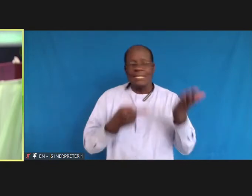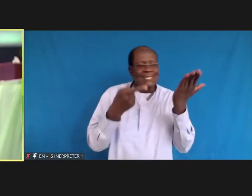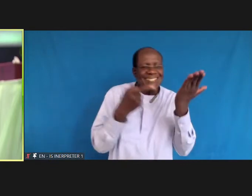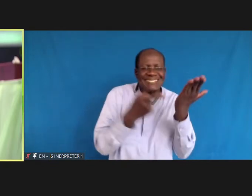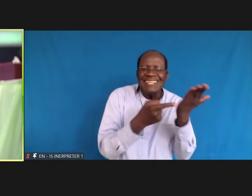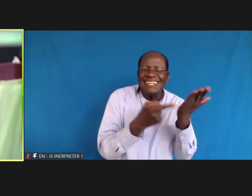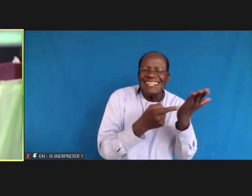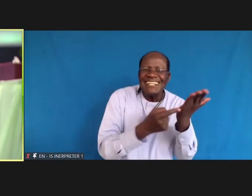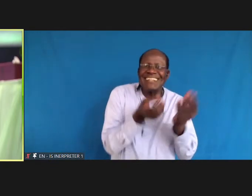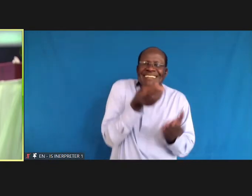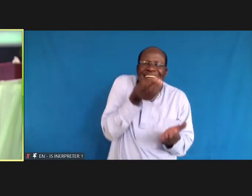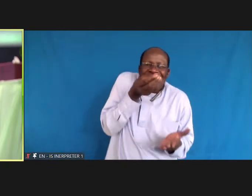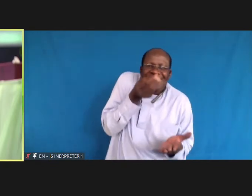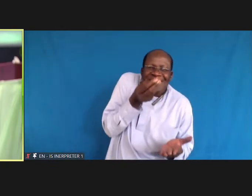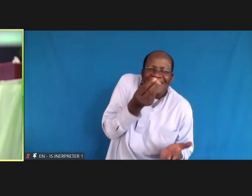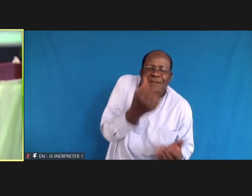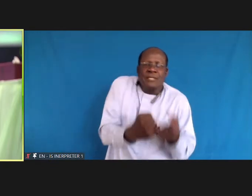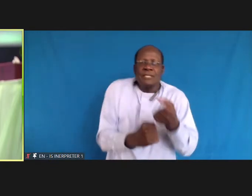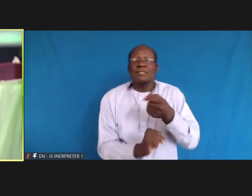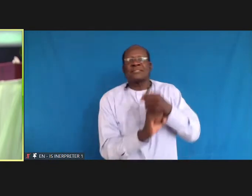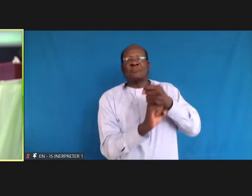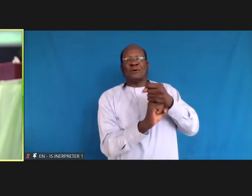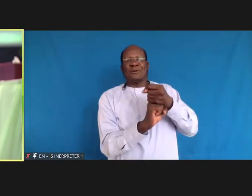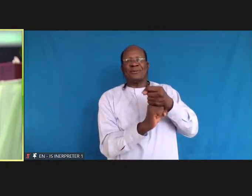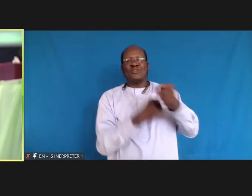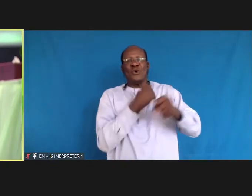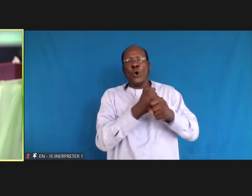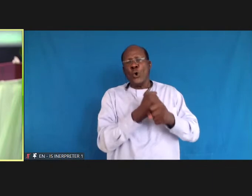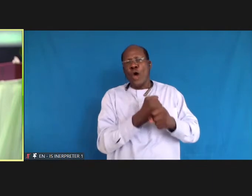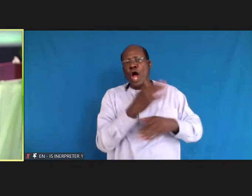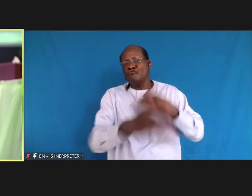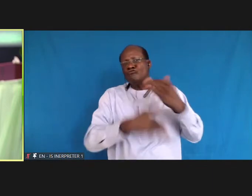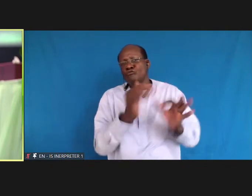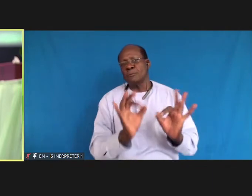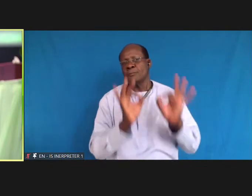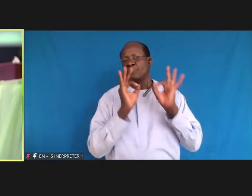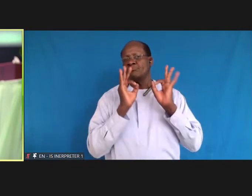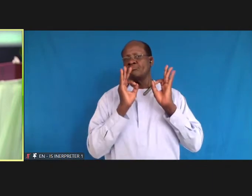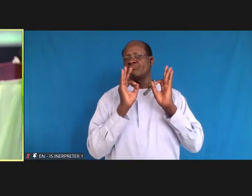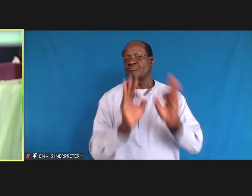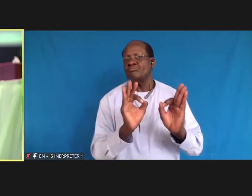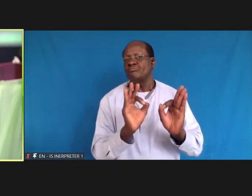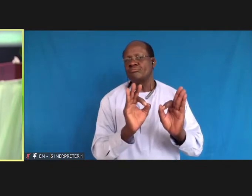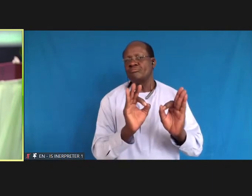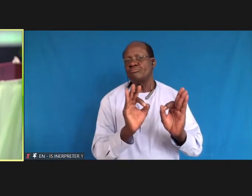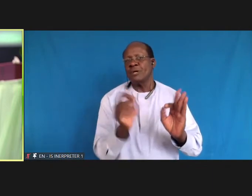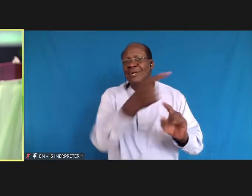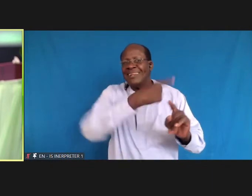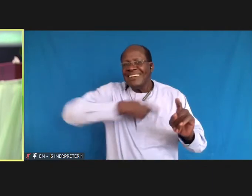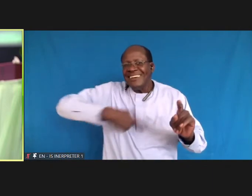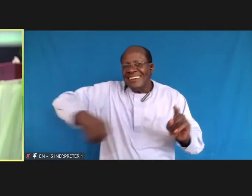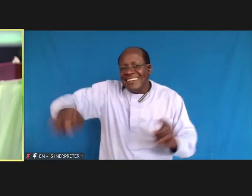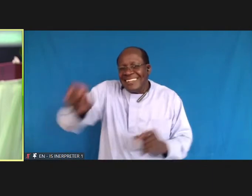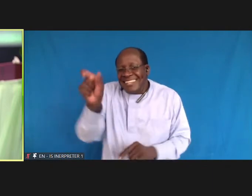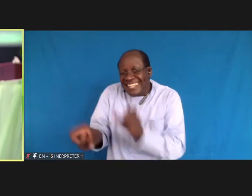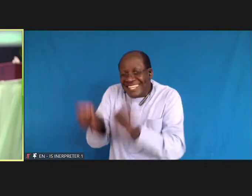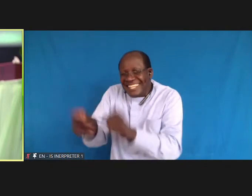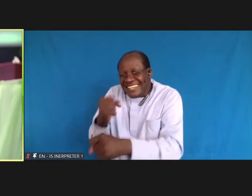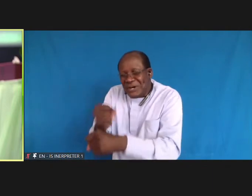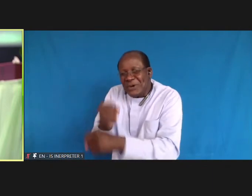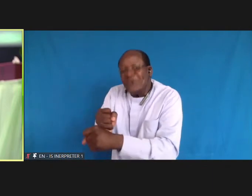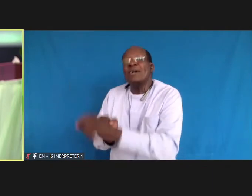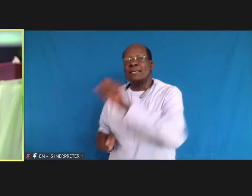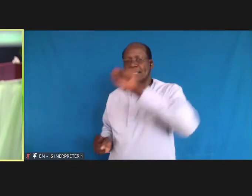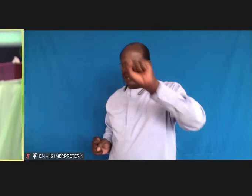on their work. And also, I talked about recognition of people doing the work. And yes, very